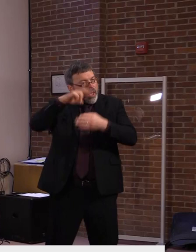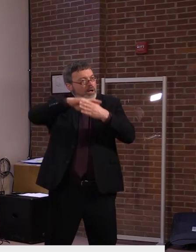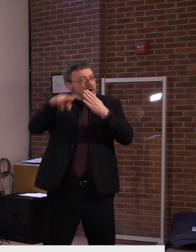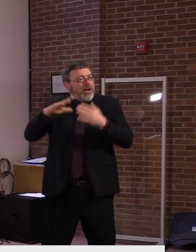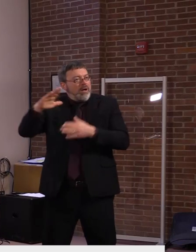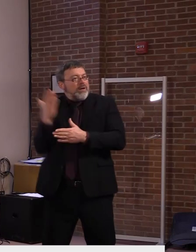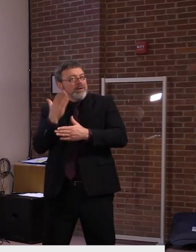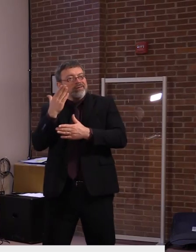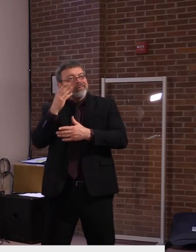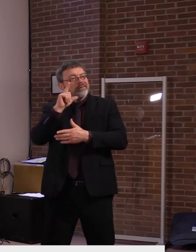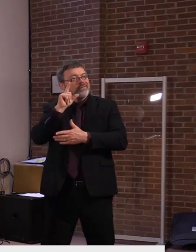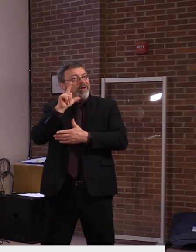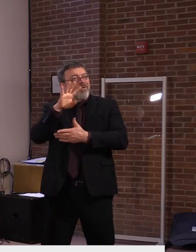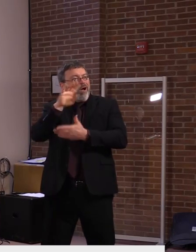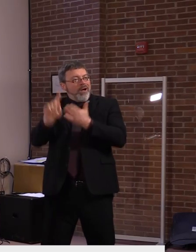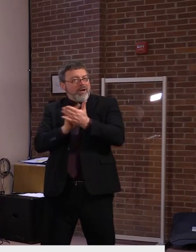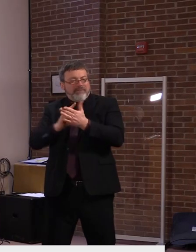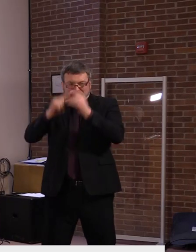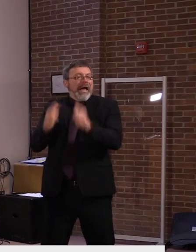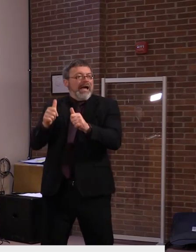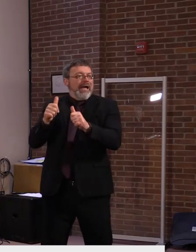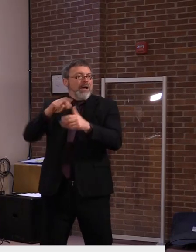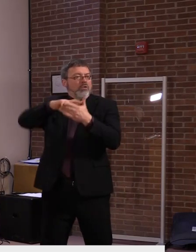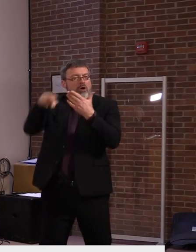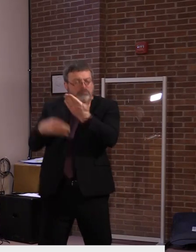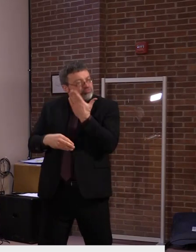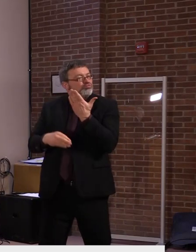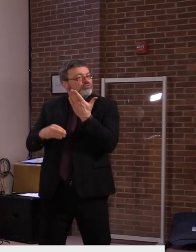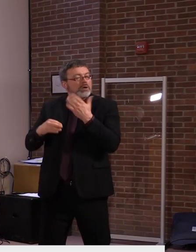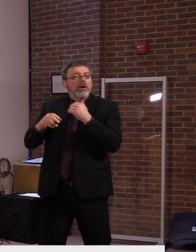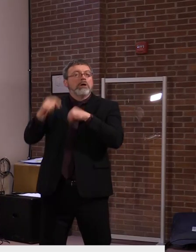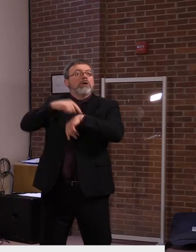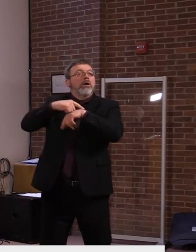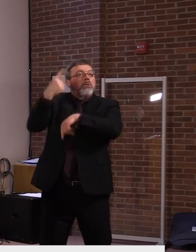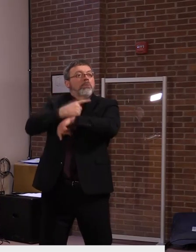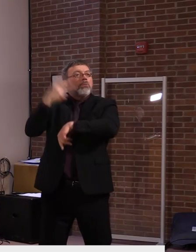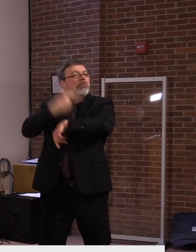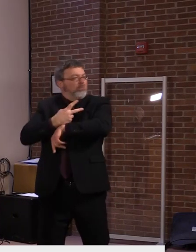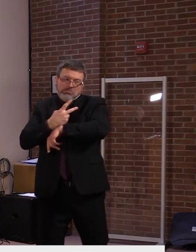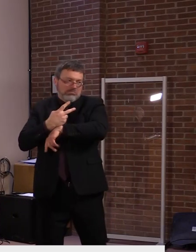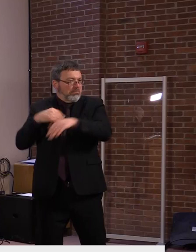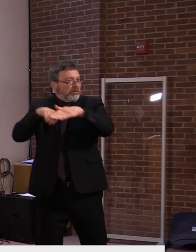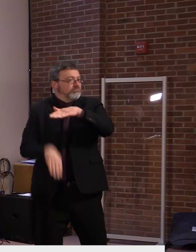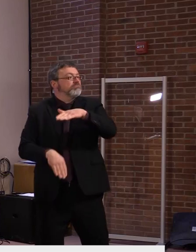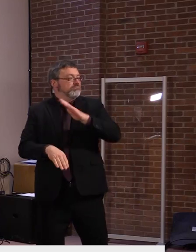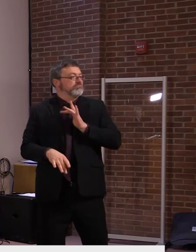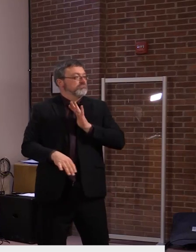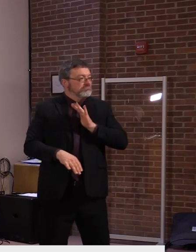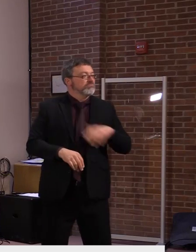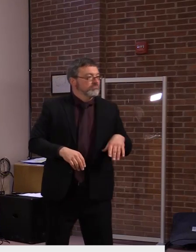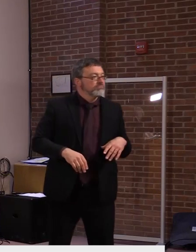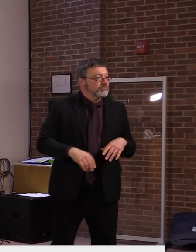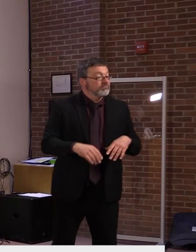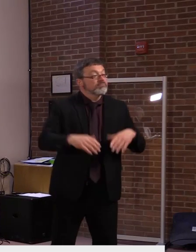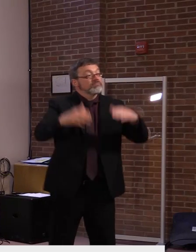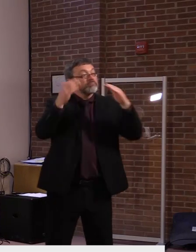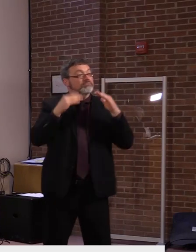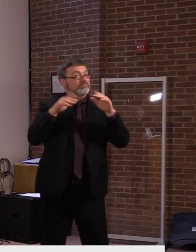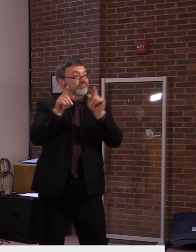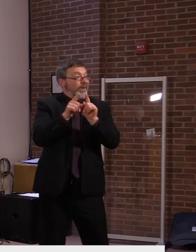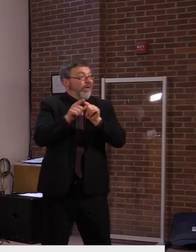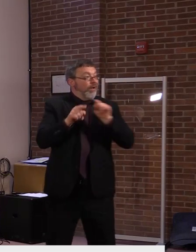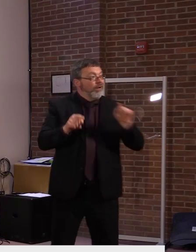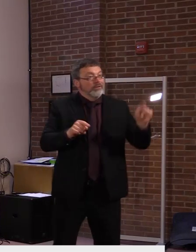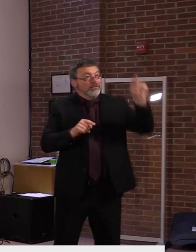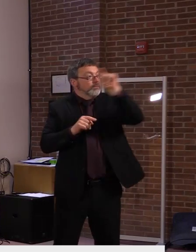you may see that some testing sites are piloting self-service tests when they exceed their normal number